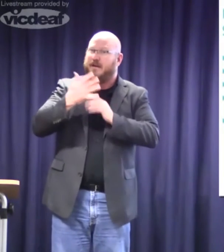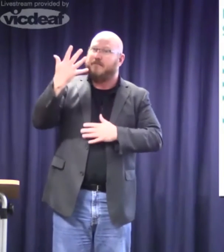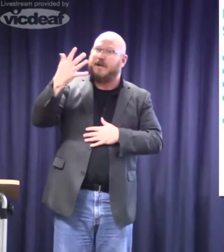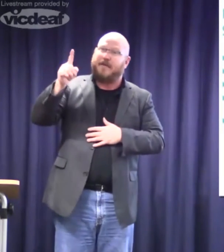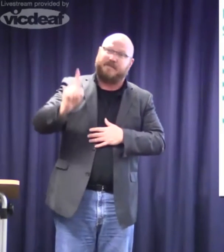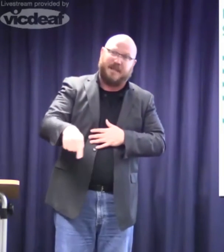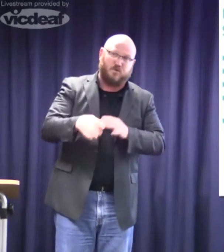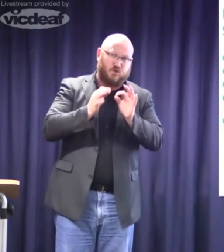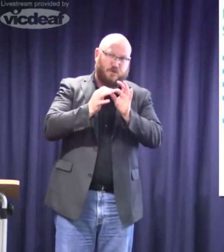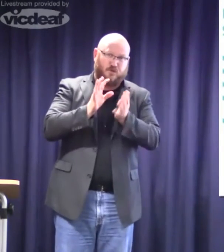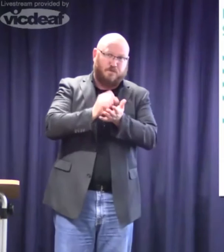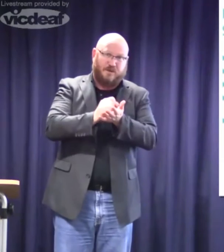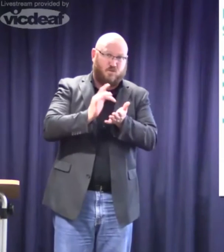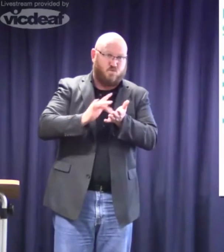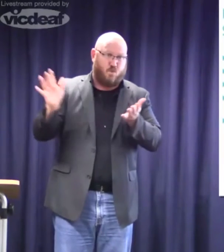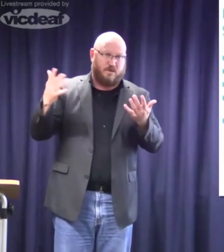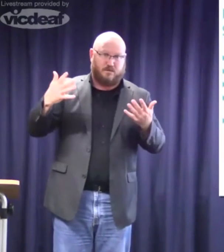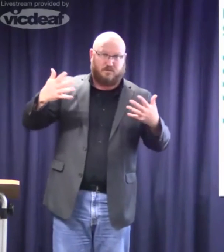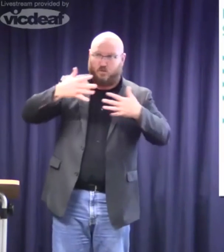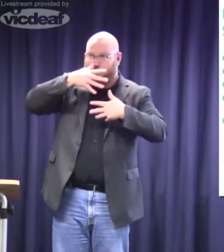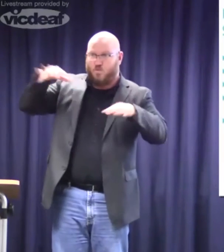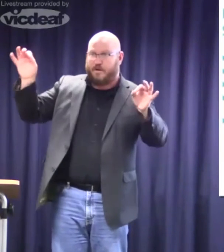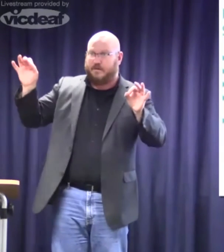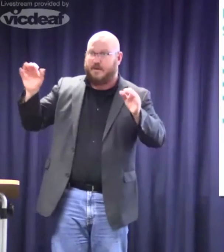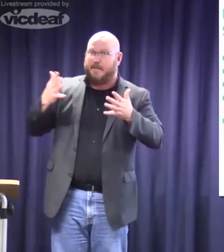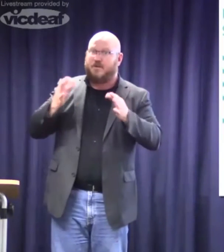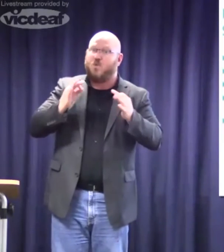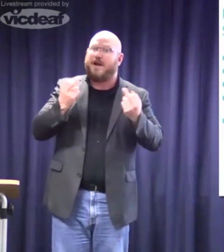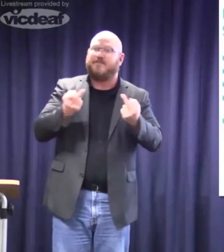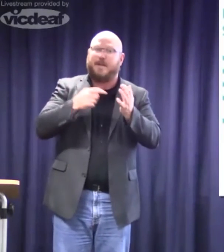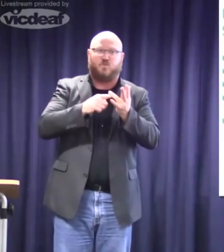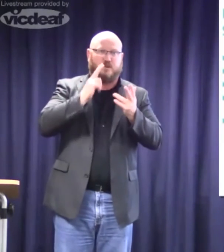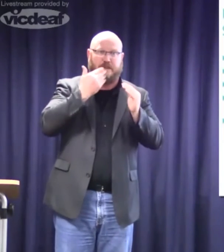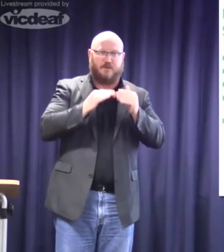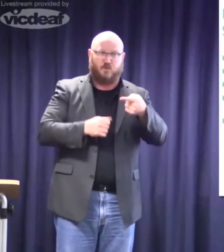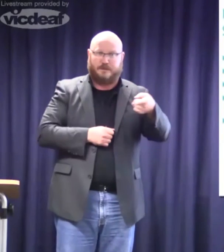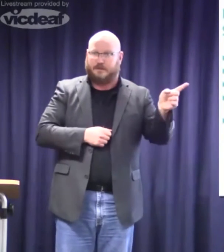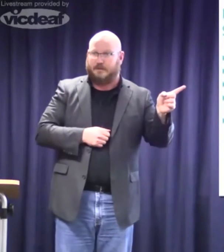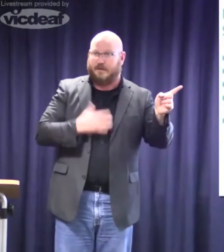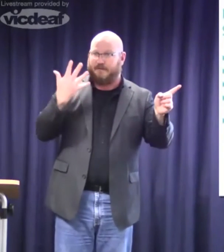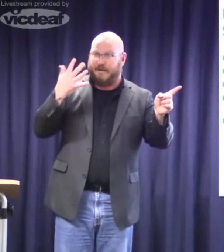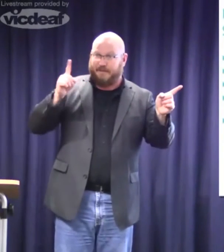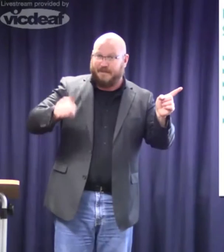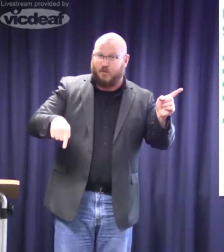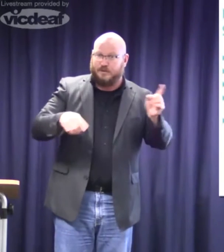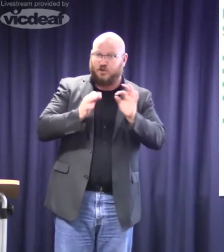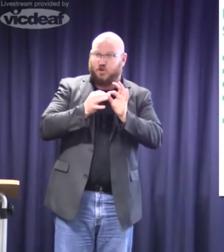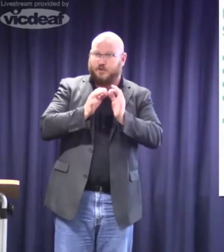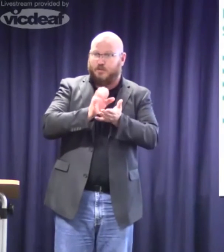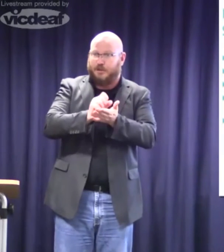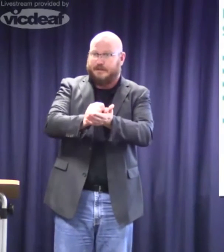fortunately, they shared with us the good news that the 20% cut has been decreased to just 5%.